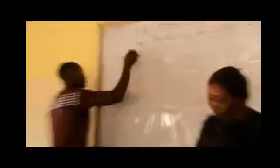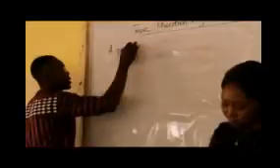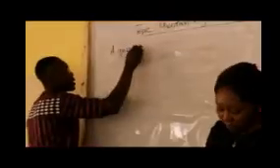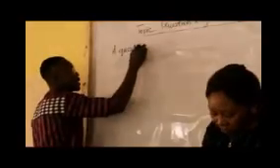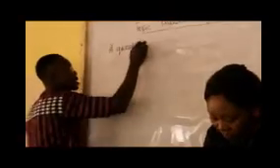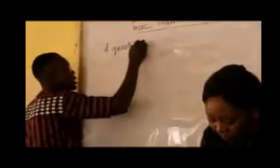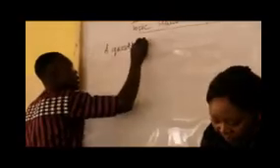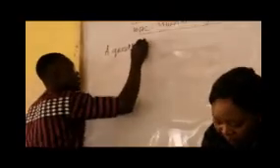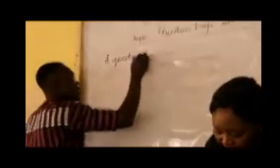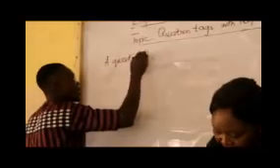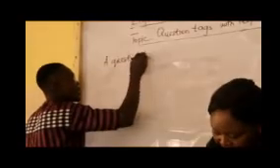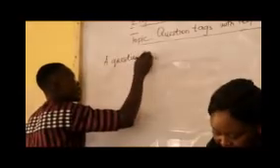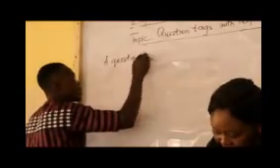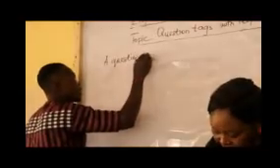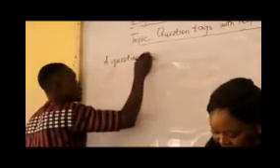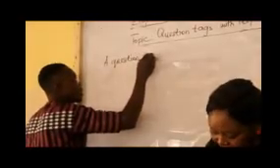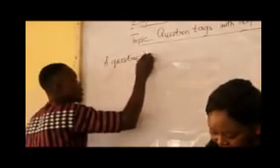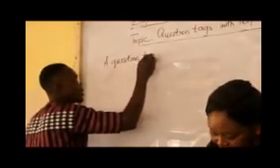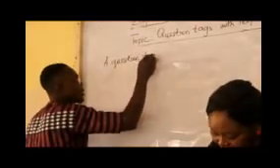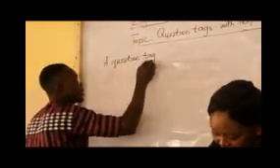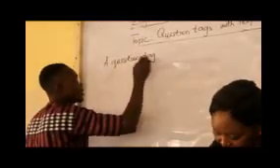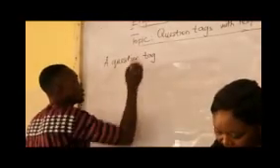A question tag